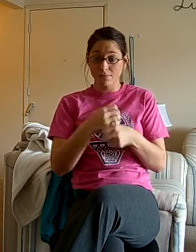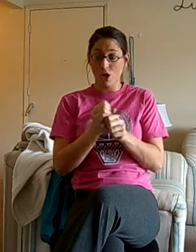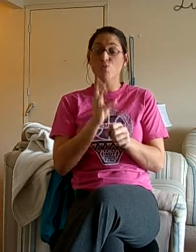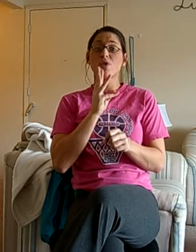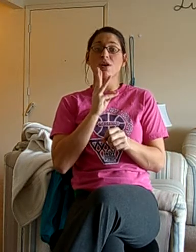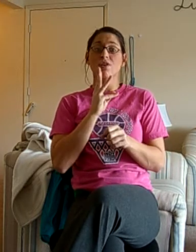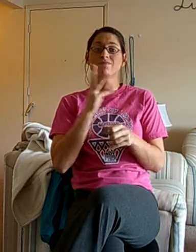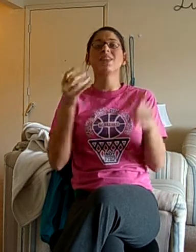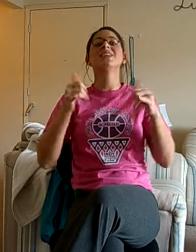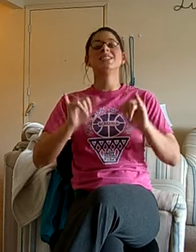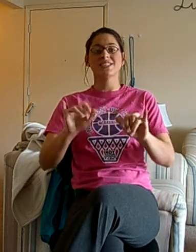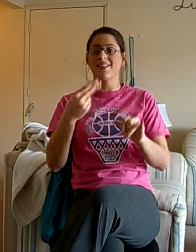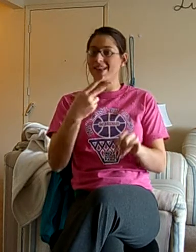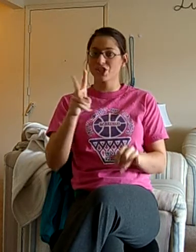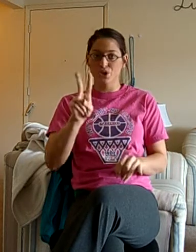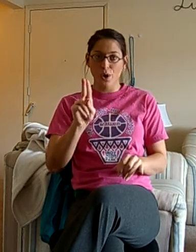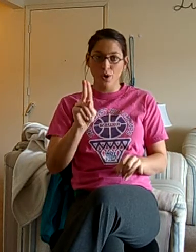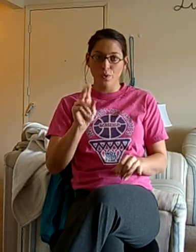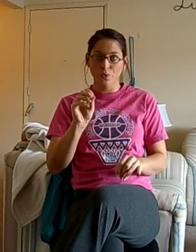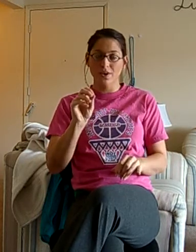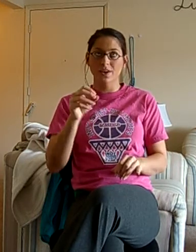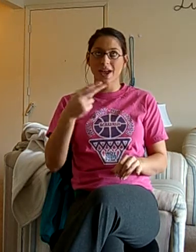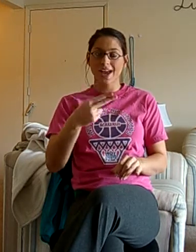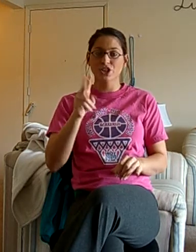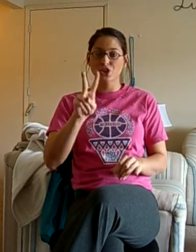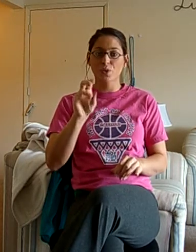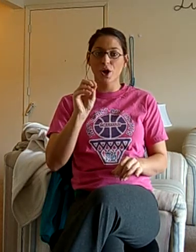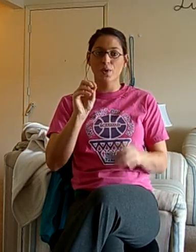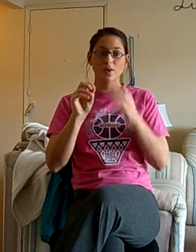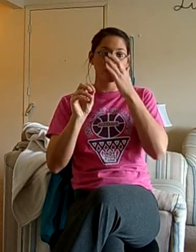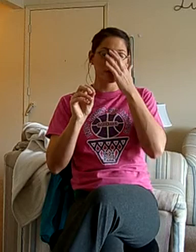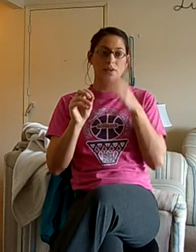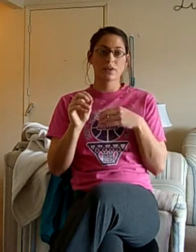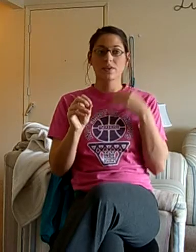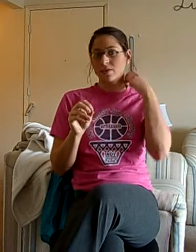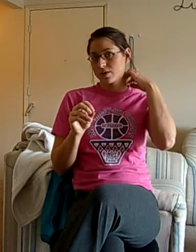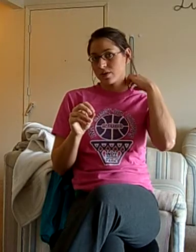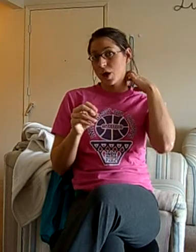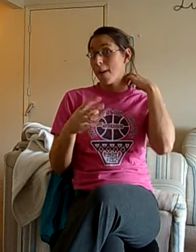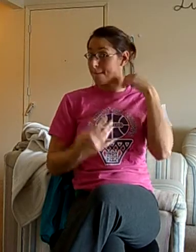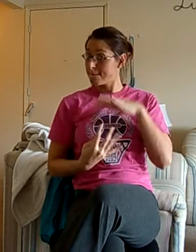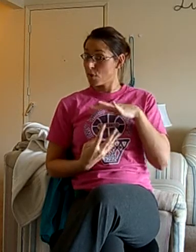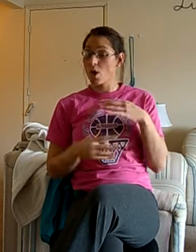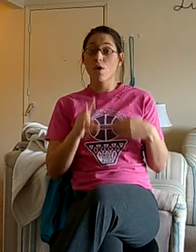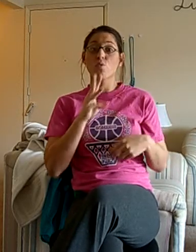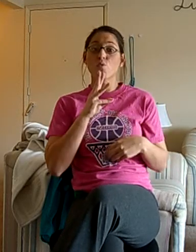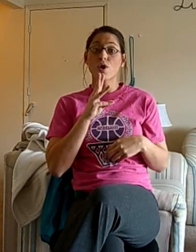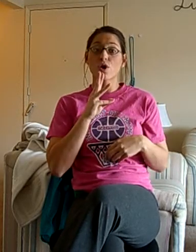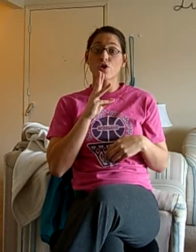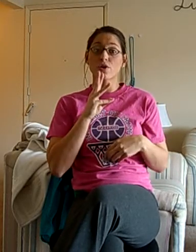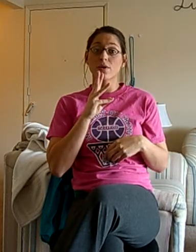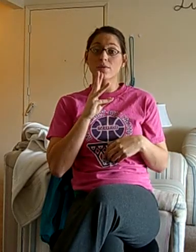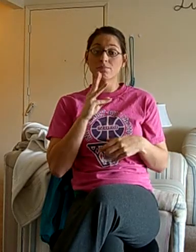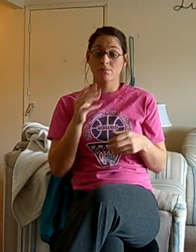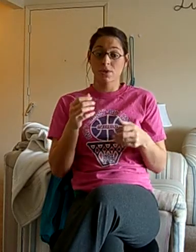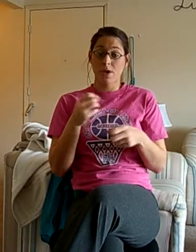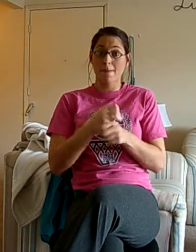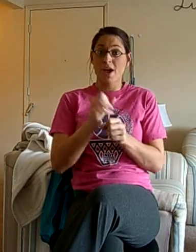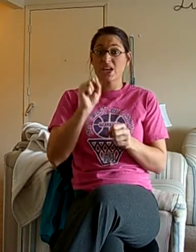be H2O. You can boil water and turn it into steam, and it's still H2O. It's